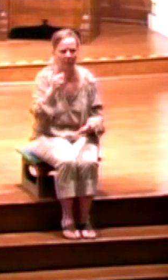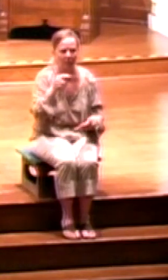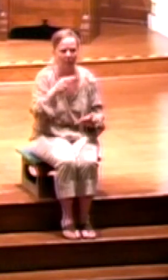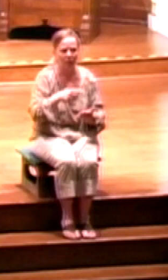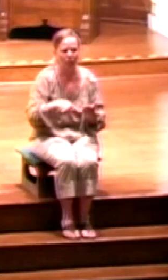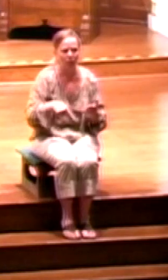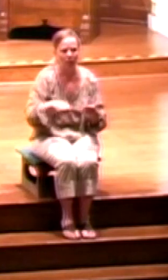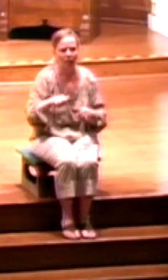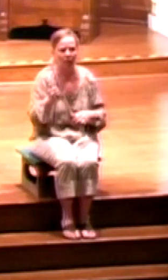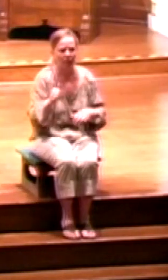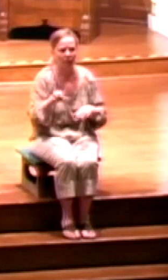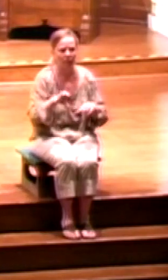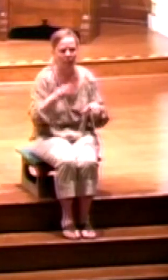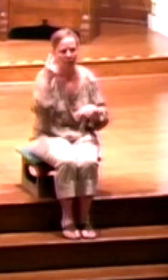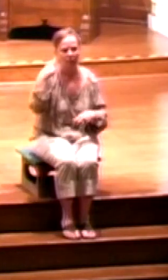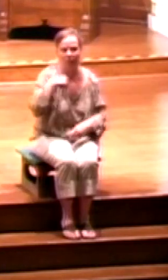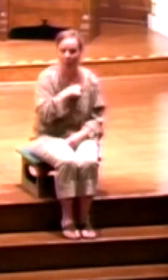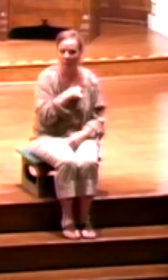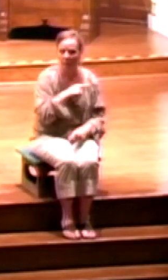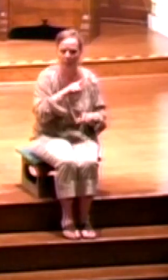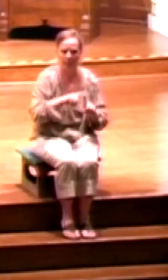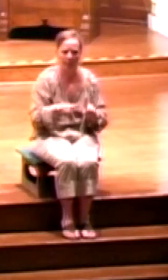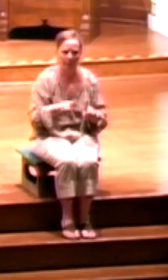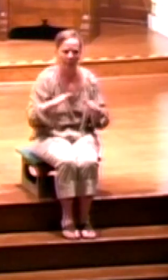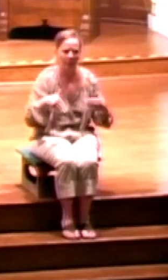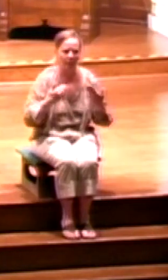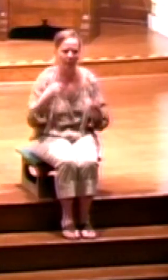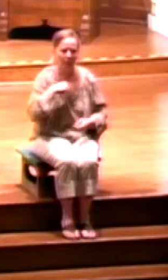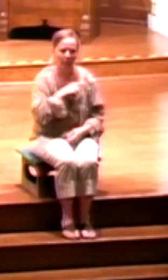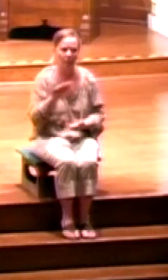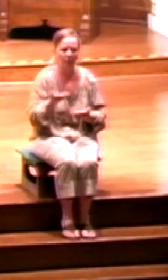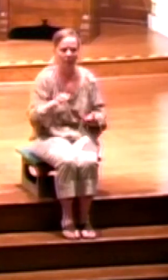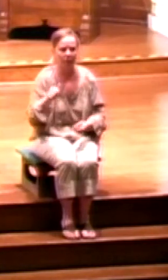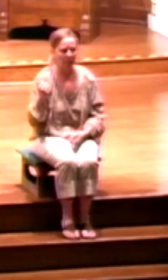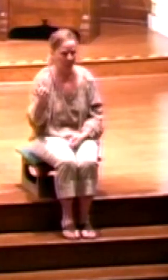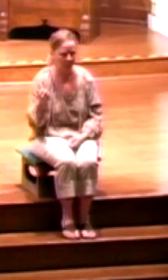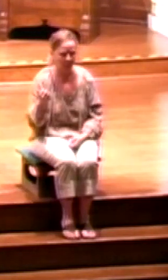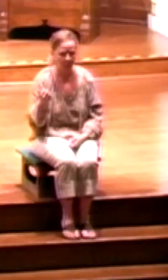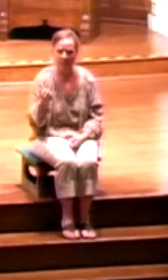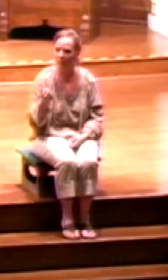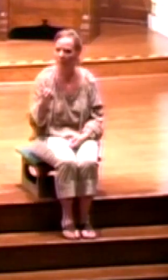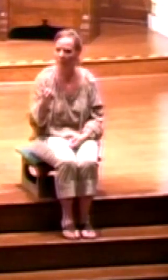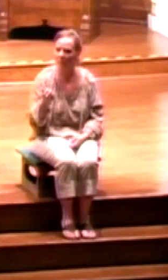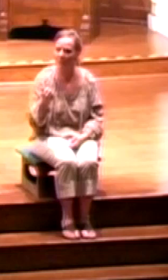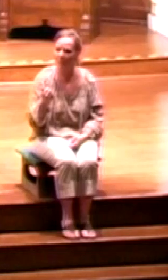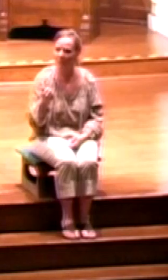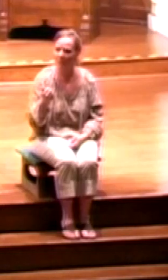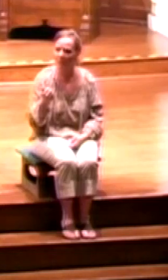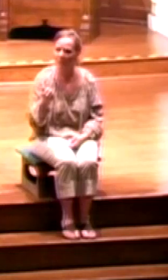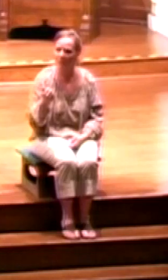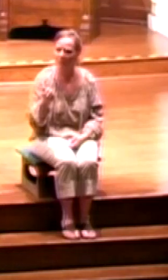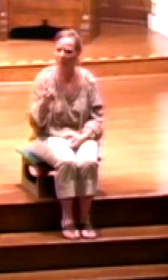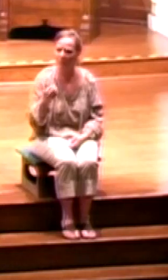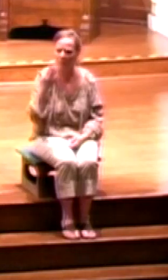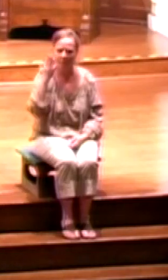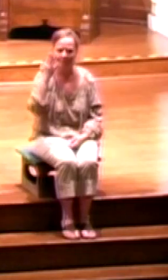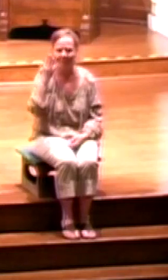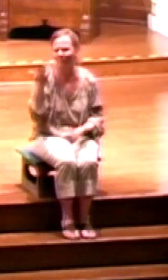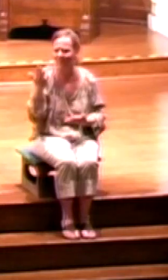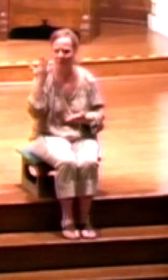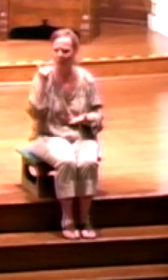as these two can attest, when you do premarital counseling, you inevitably talk at some point about, you know, why you're getting